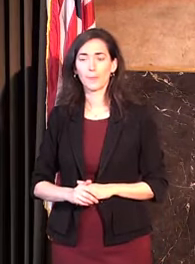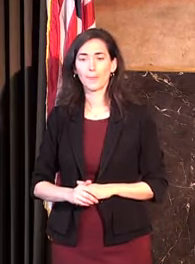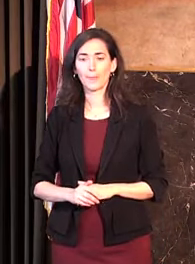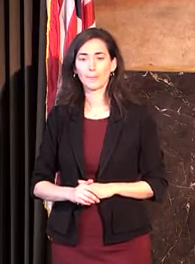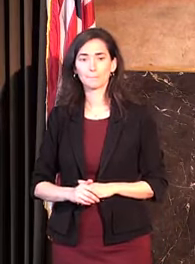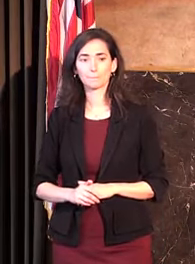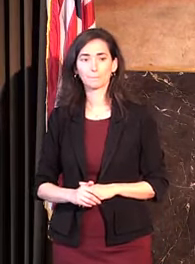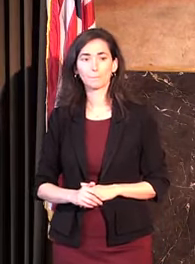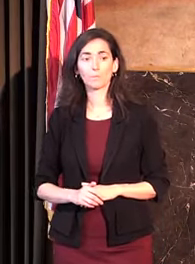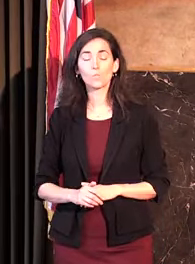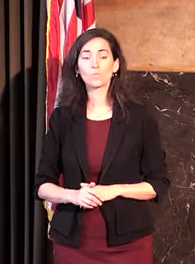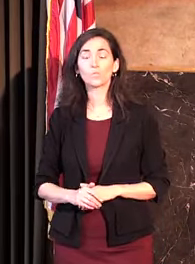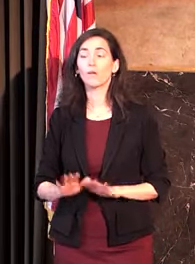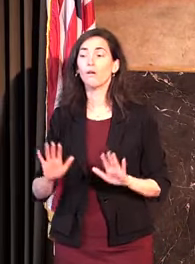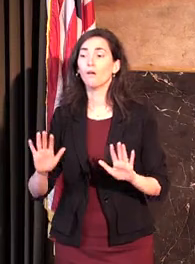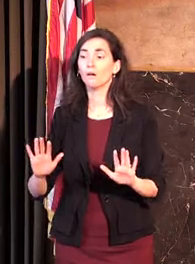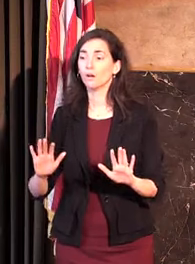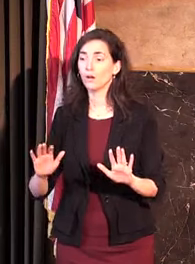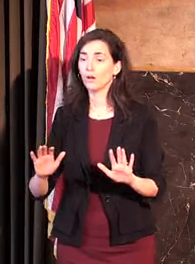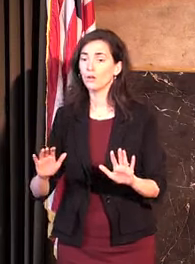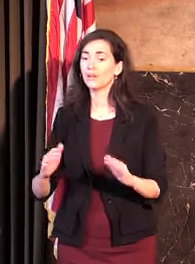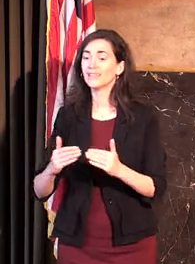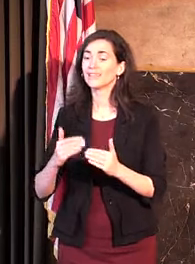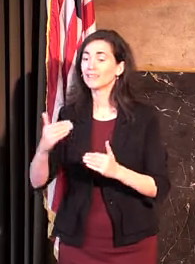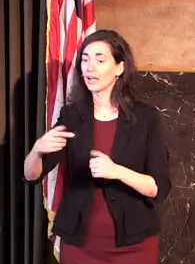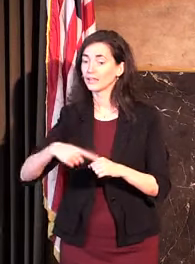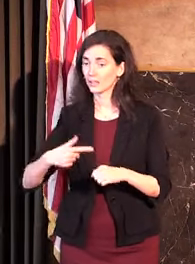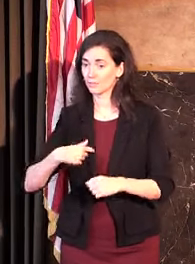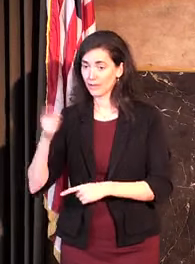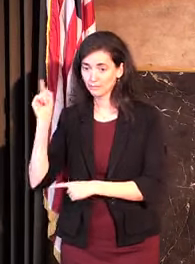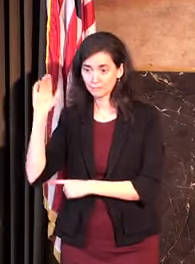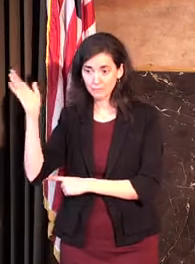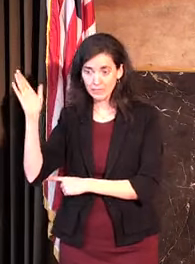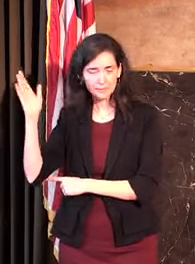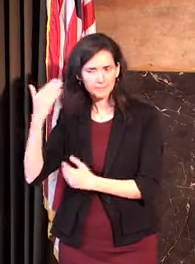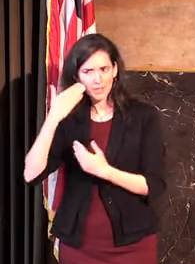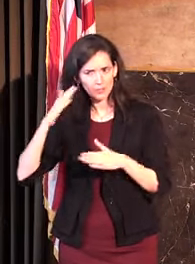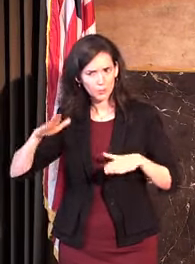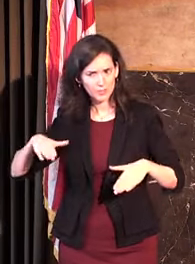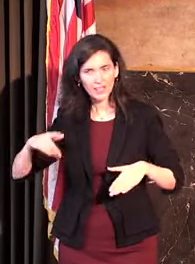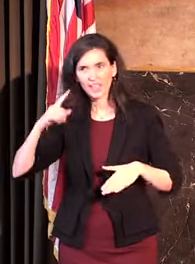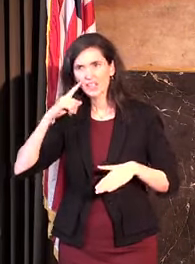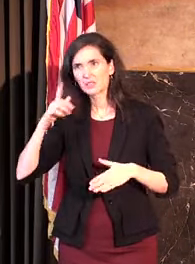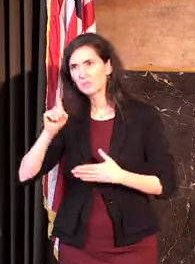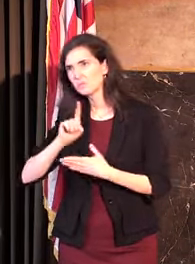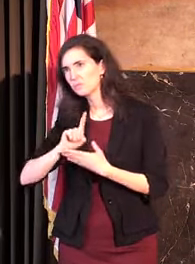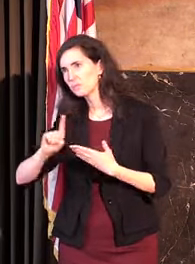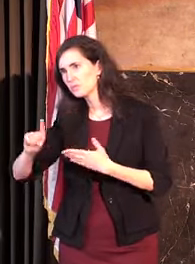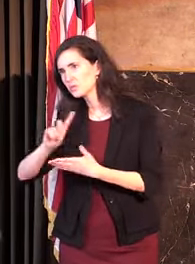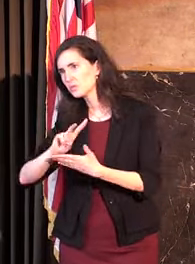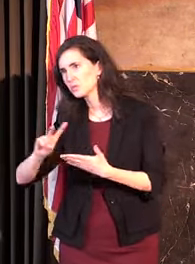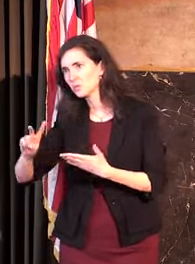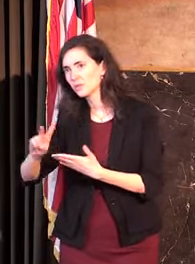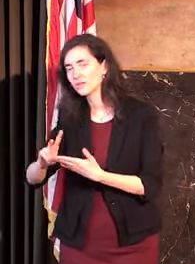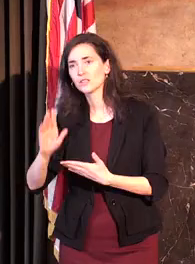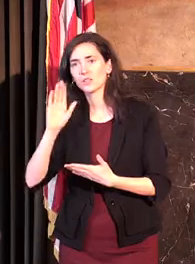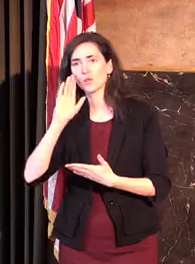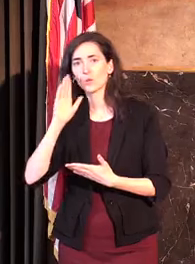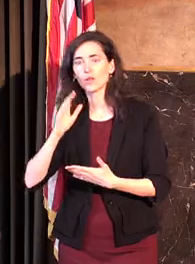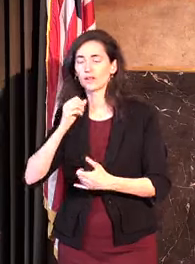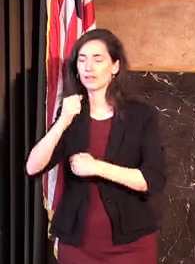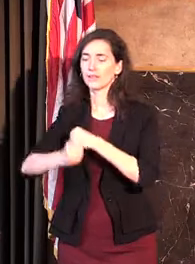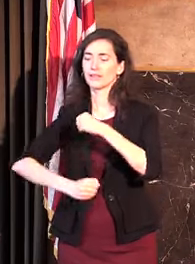Before I take questions, I'll announce I don't know when the next press conference is going to be. I know that we're going to do in a couple of weeks a